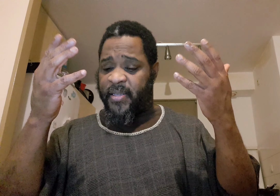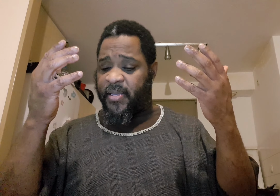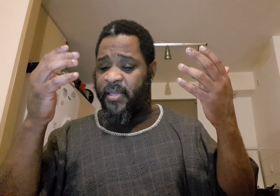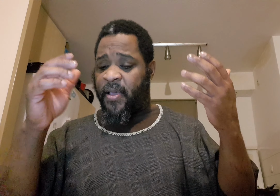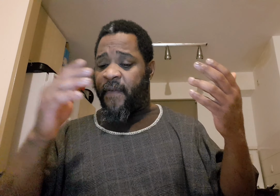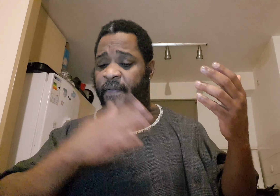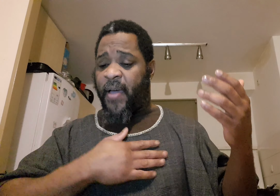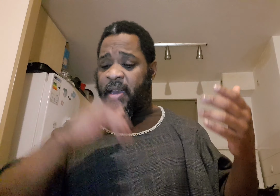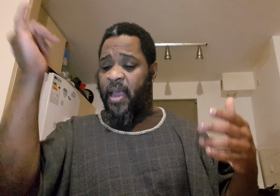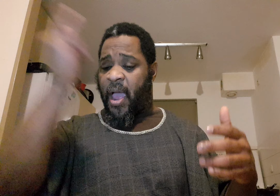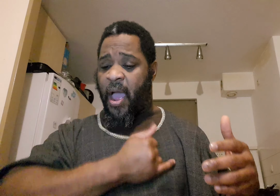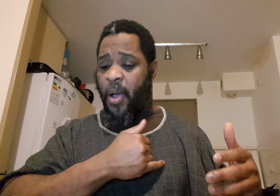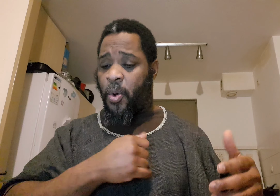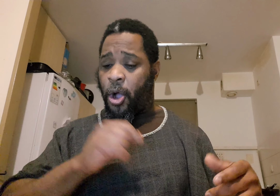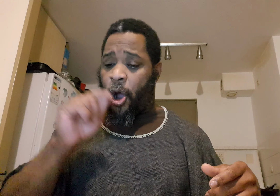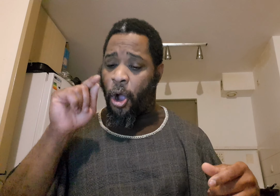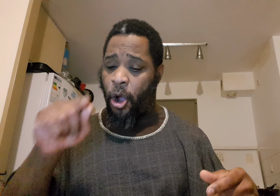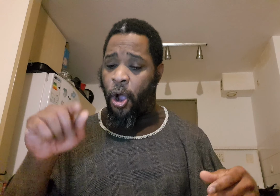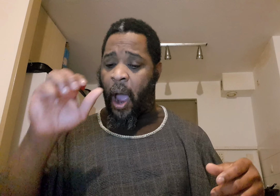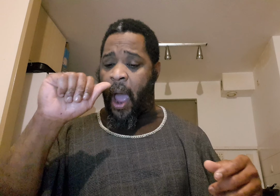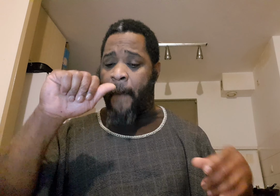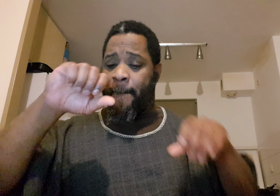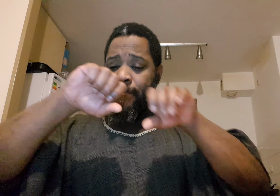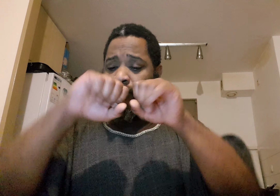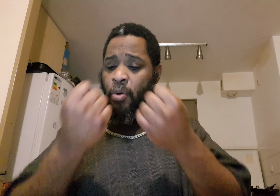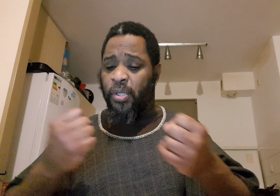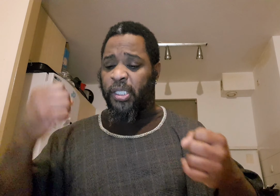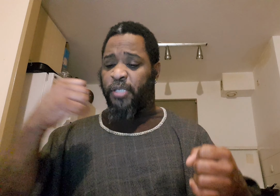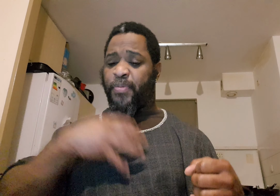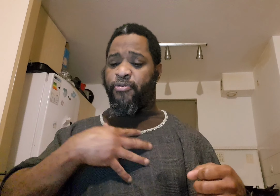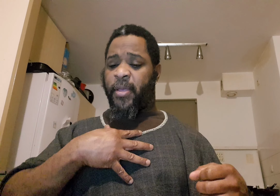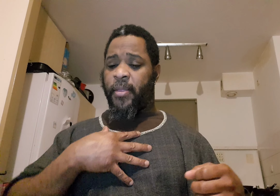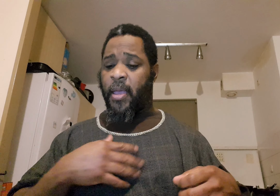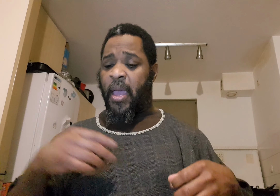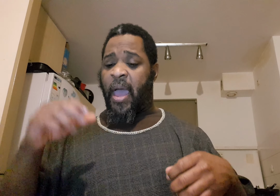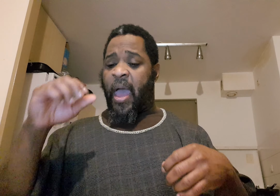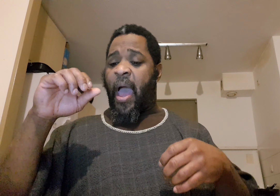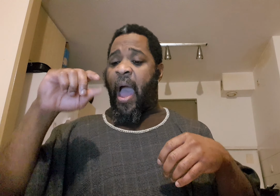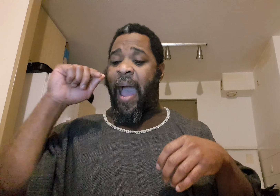The sacrifice from Yahweh or a broken spirit,